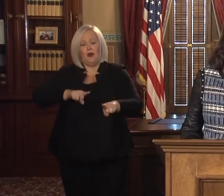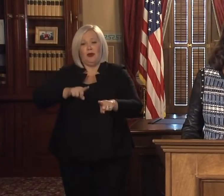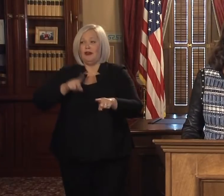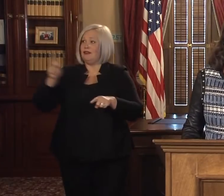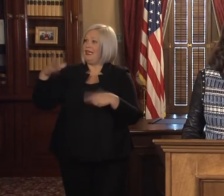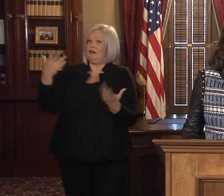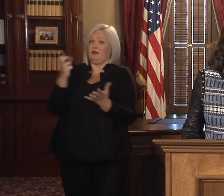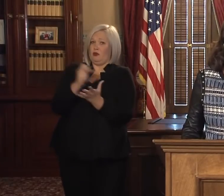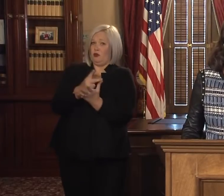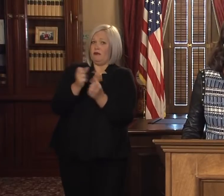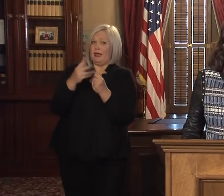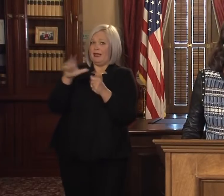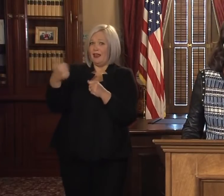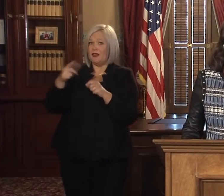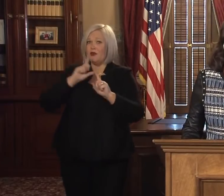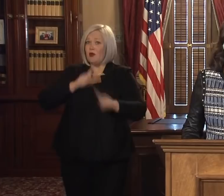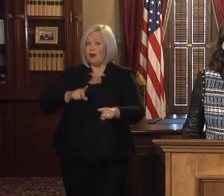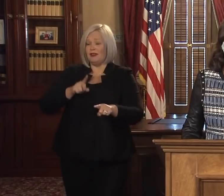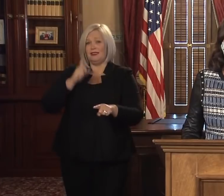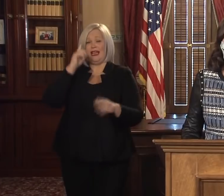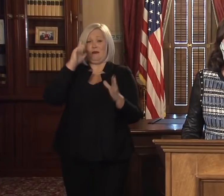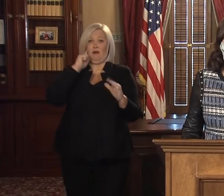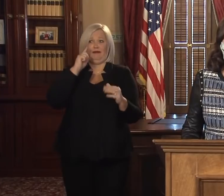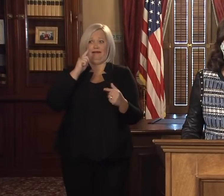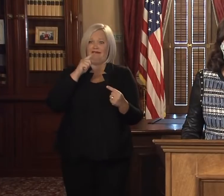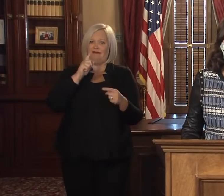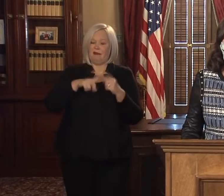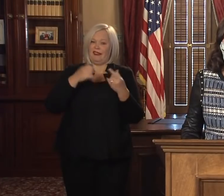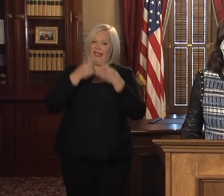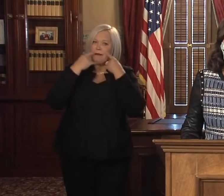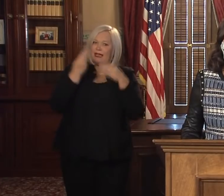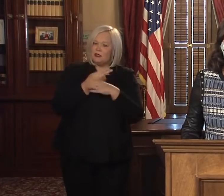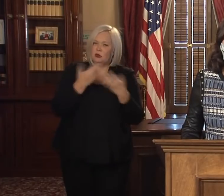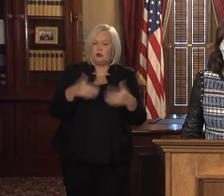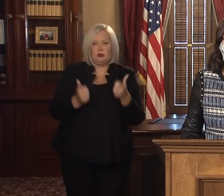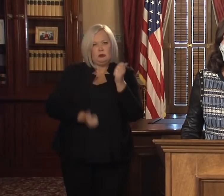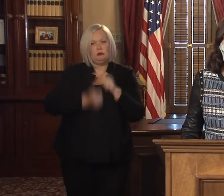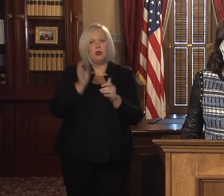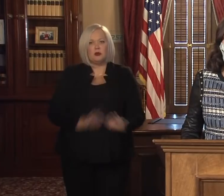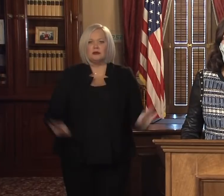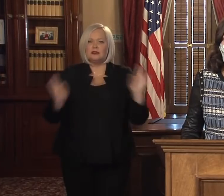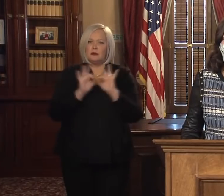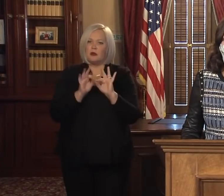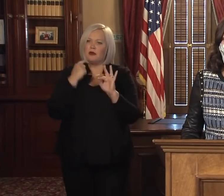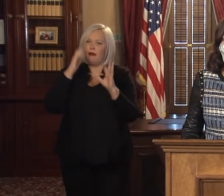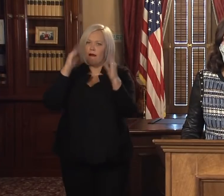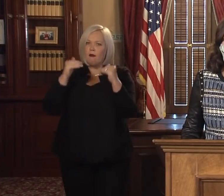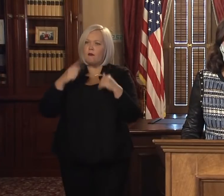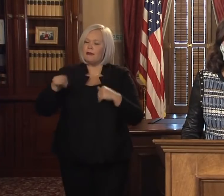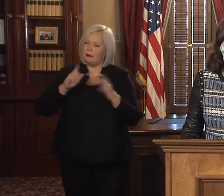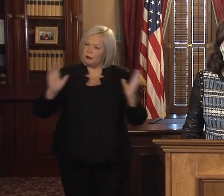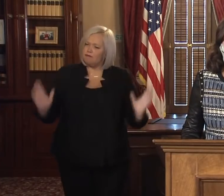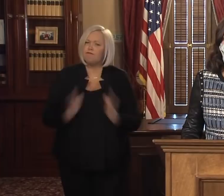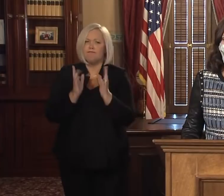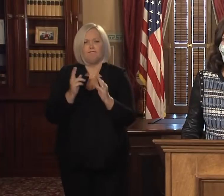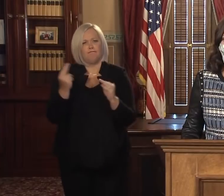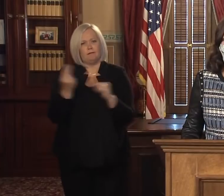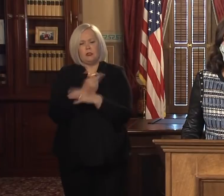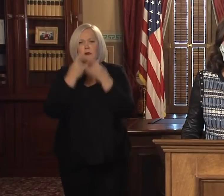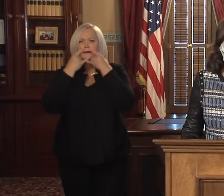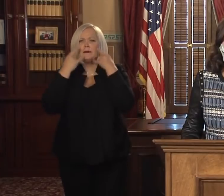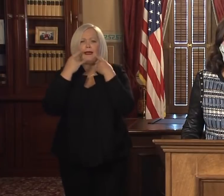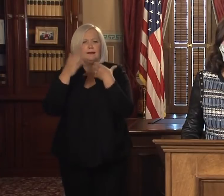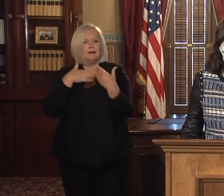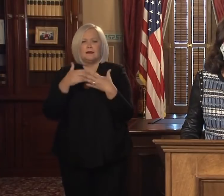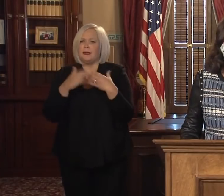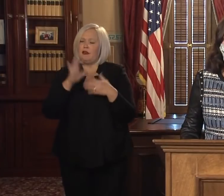think that this is the most important one, and I'm hopeful that they will consider doing that and embracing and promoting masking as a bipartisan effort